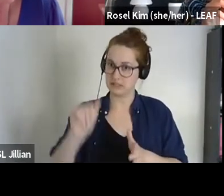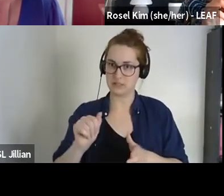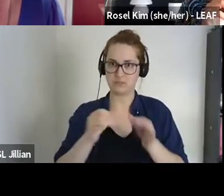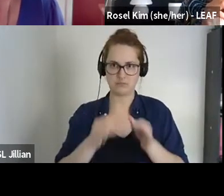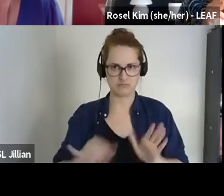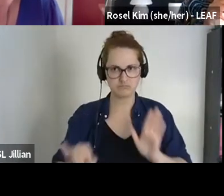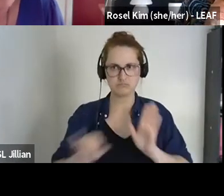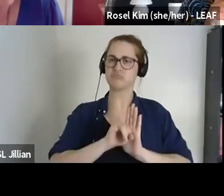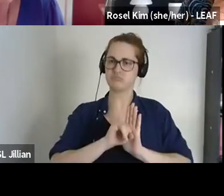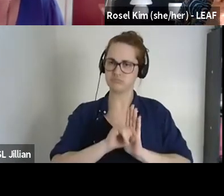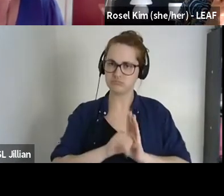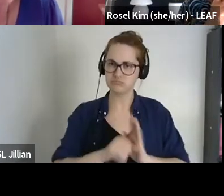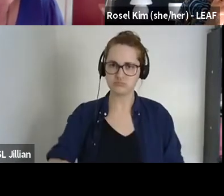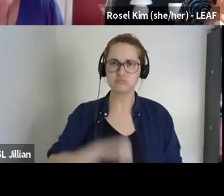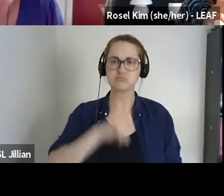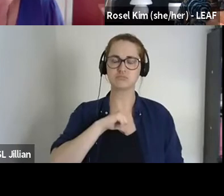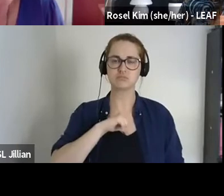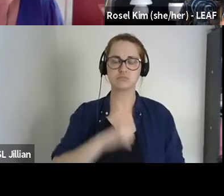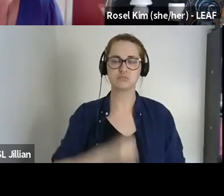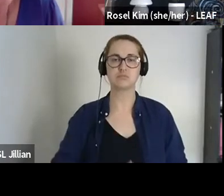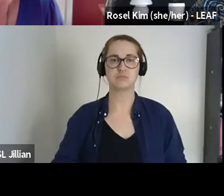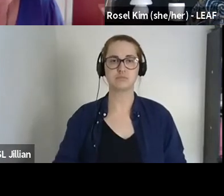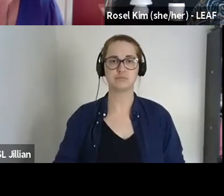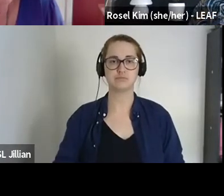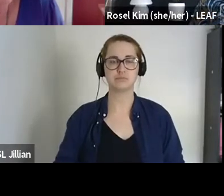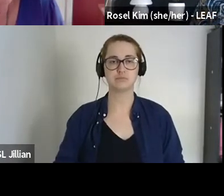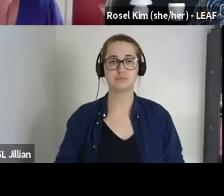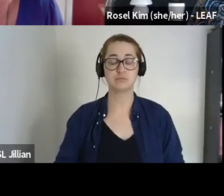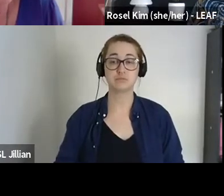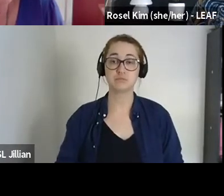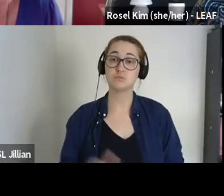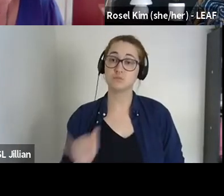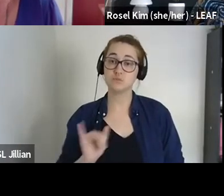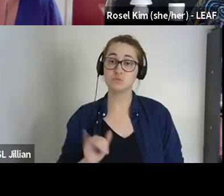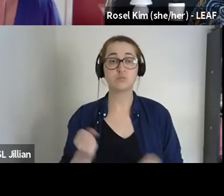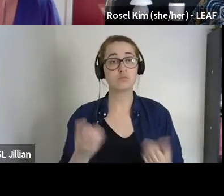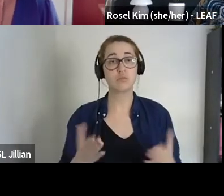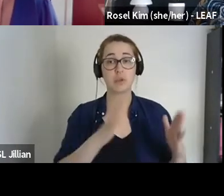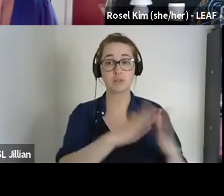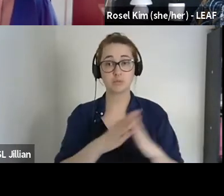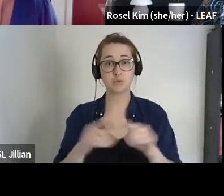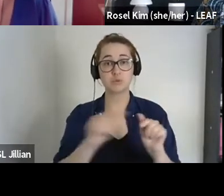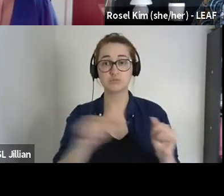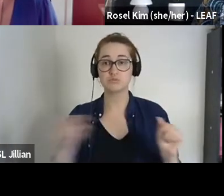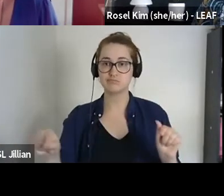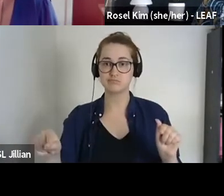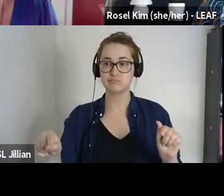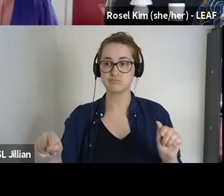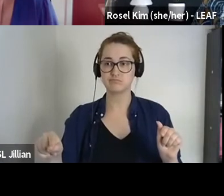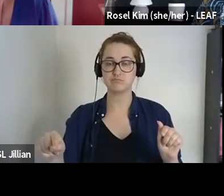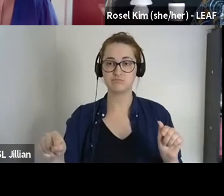identity. And there are also many communities, people with disabilities, who have reclaimed